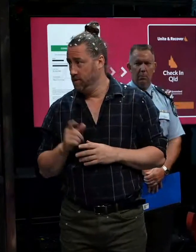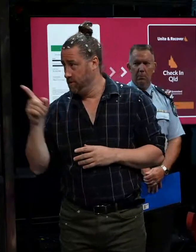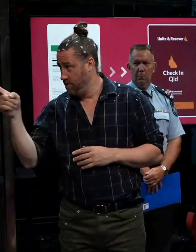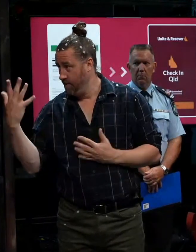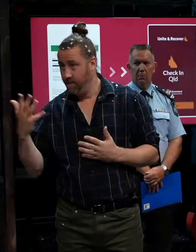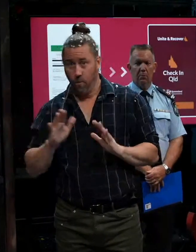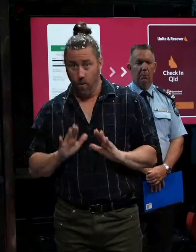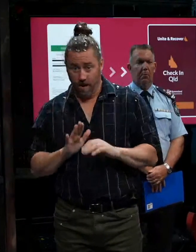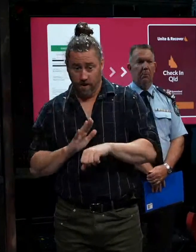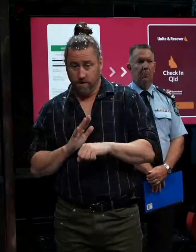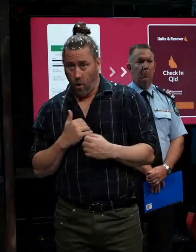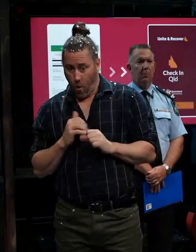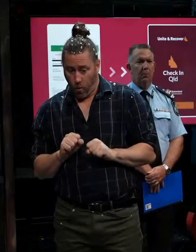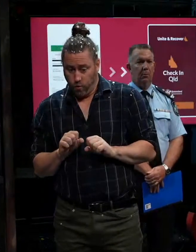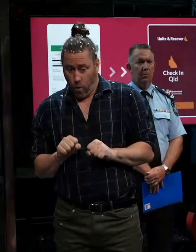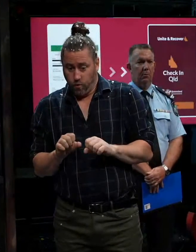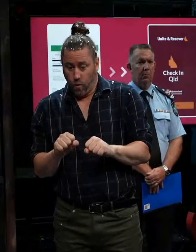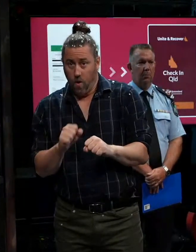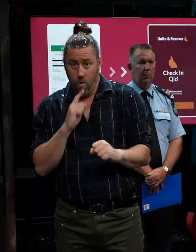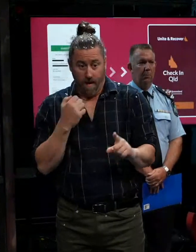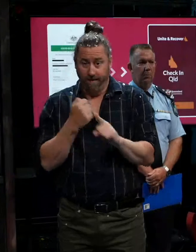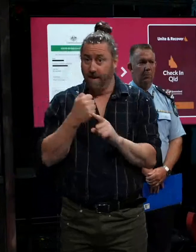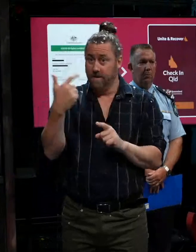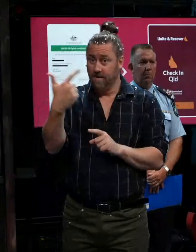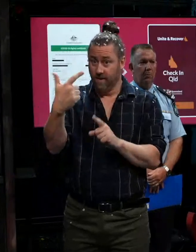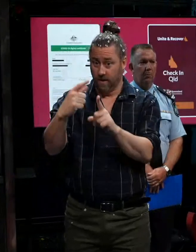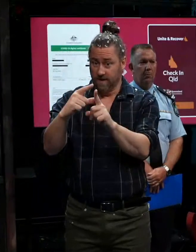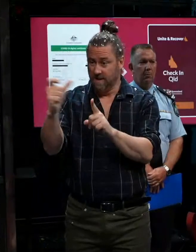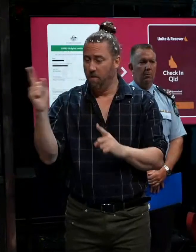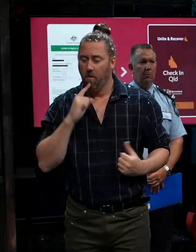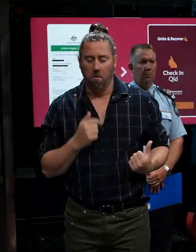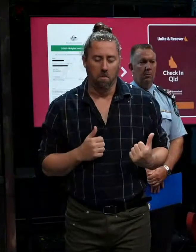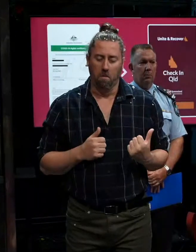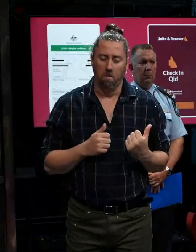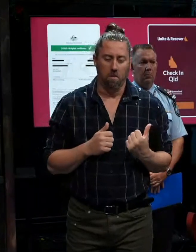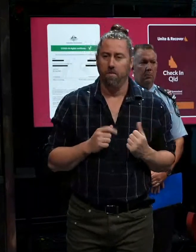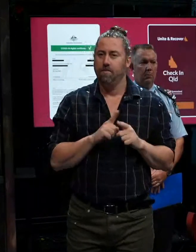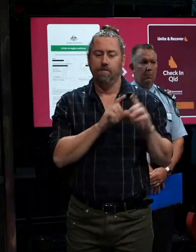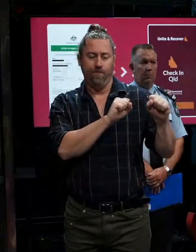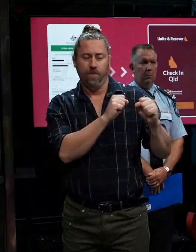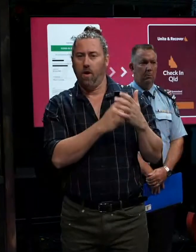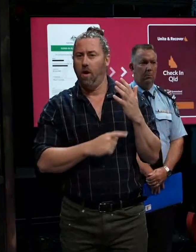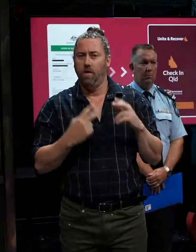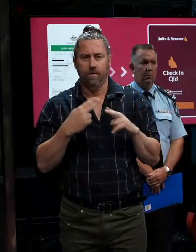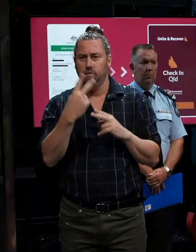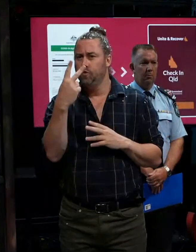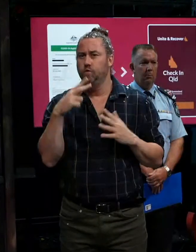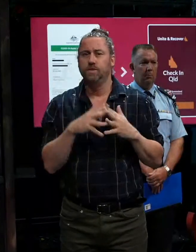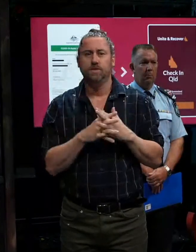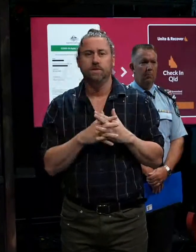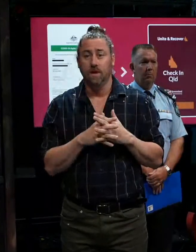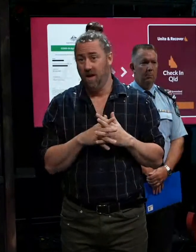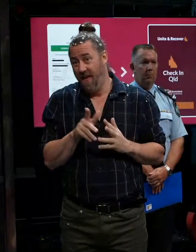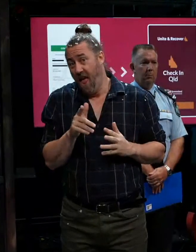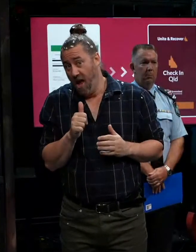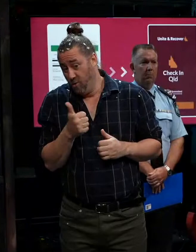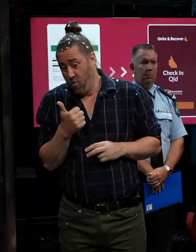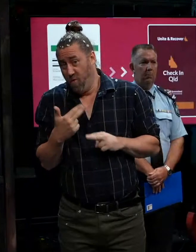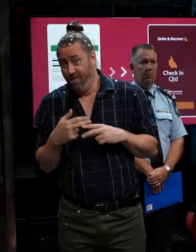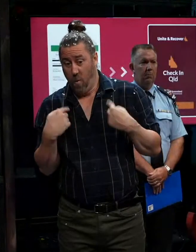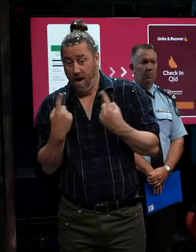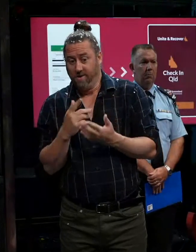have any impact on our border reopening? No, at this stage the pause is for 14 days, and that for us works really well because